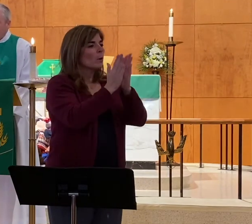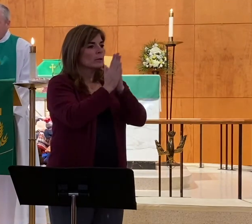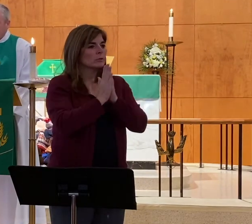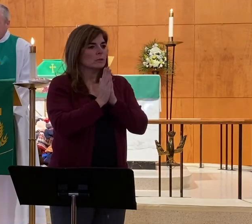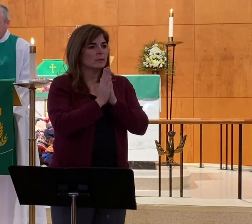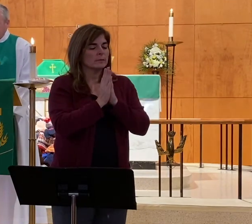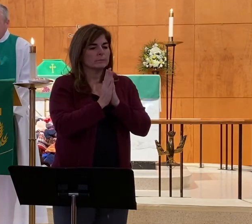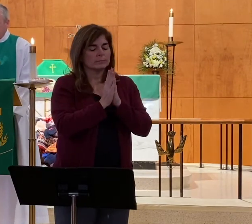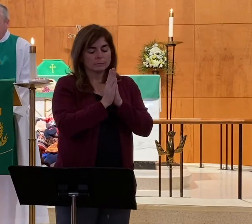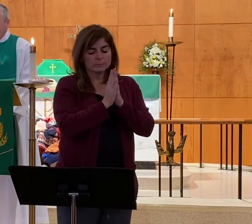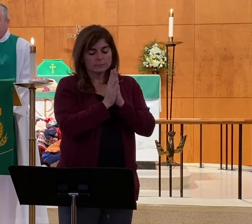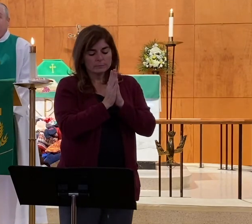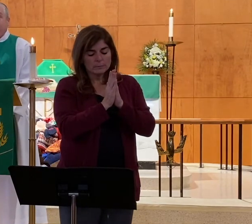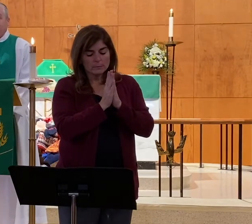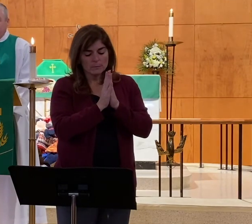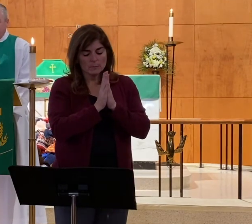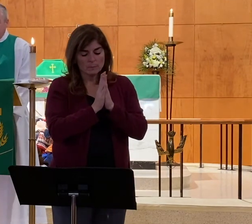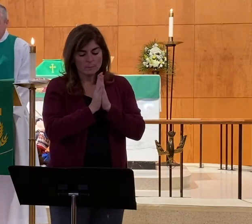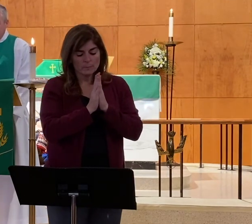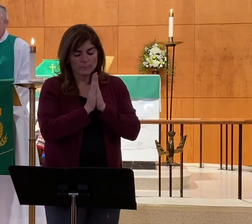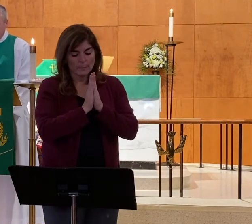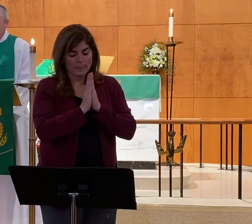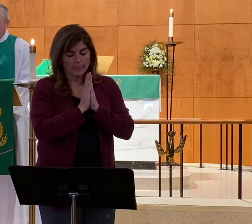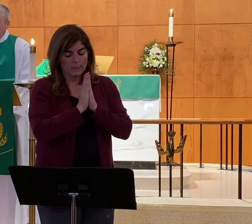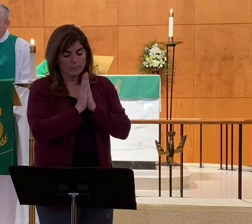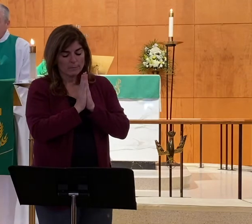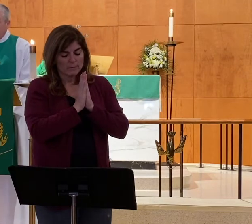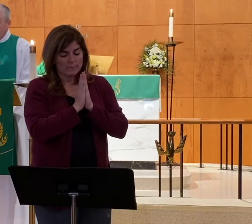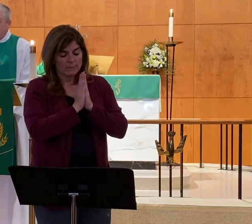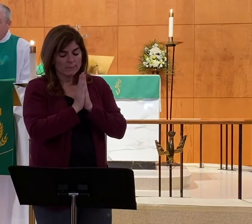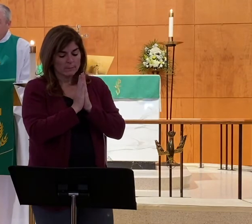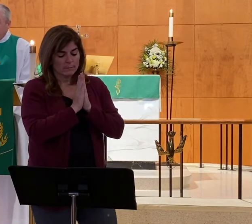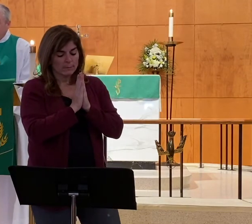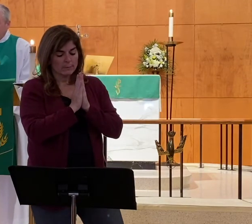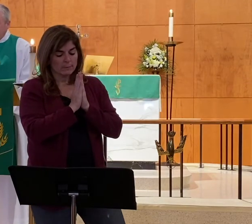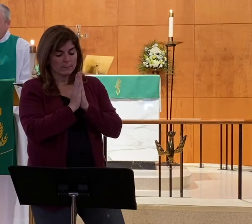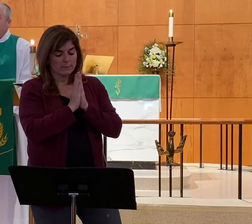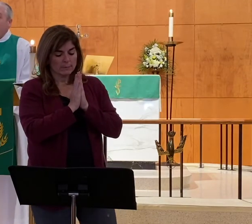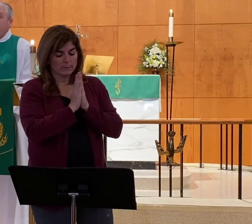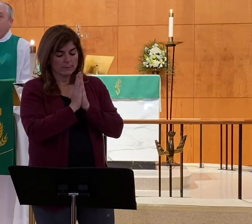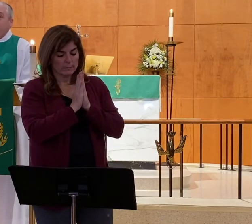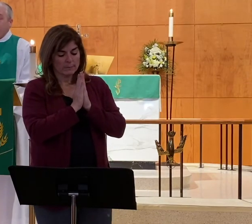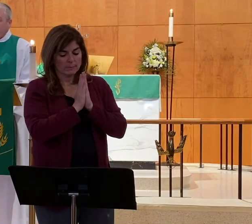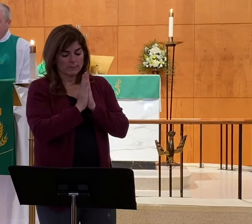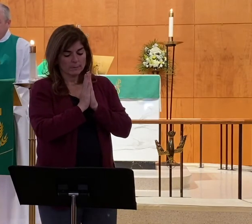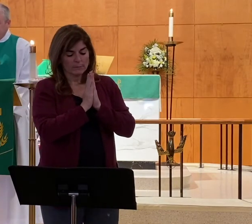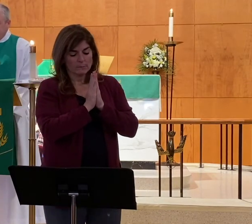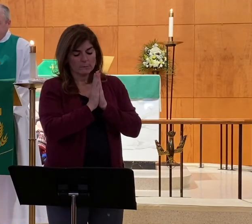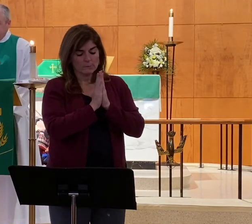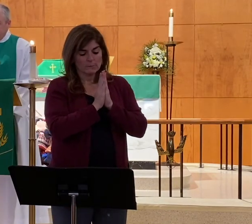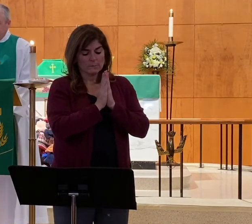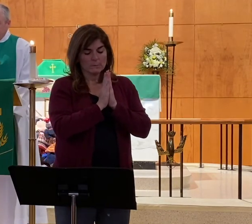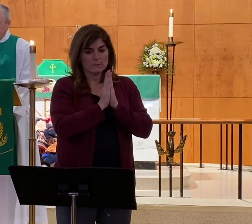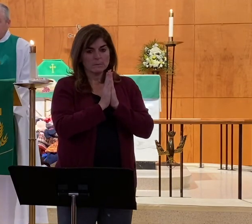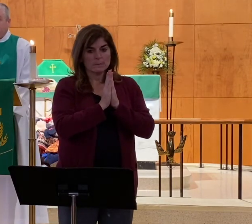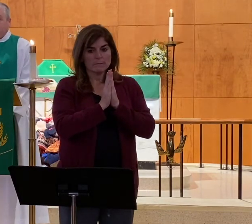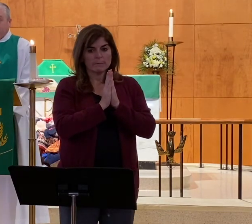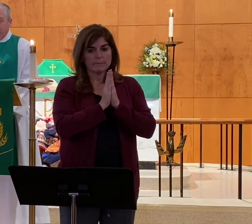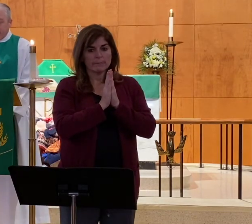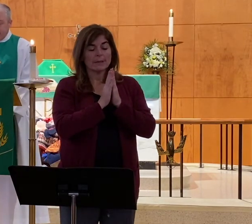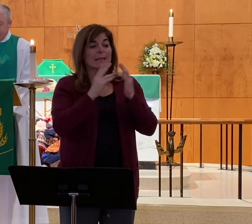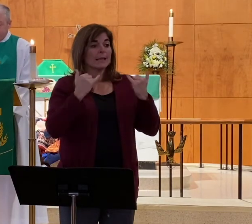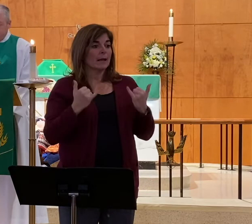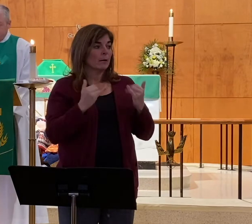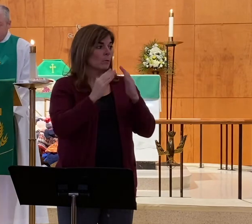with the words, God of light and life, and all responding with, hear us, we pray. Let us